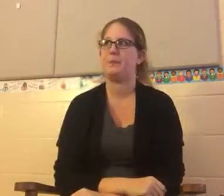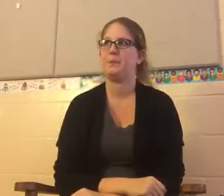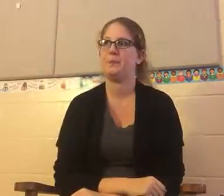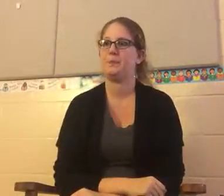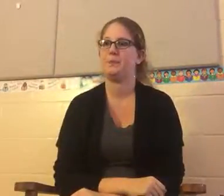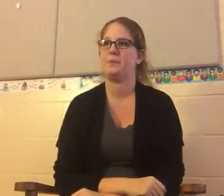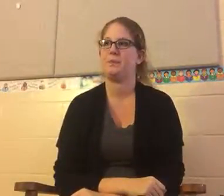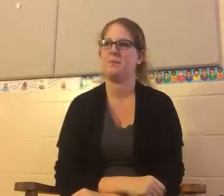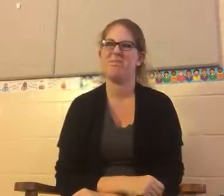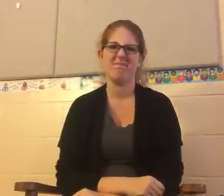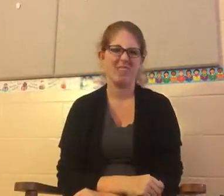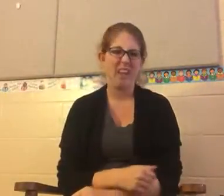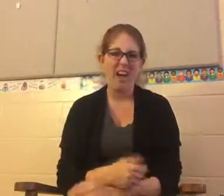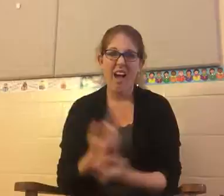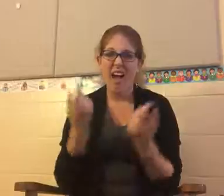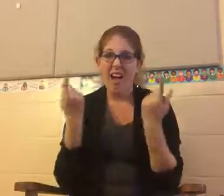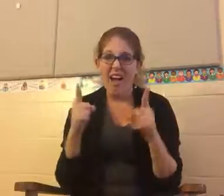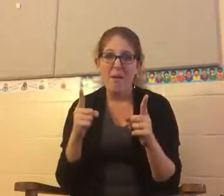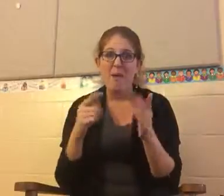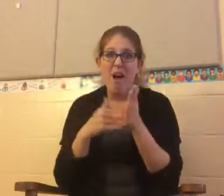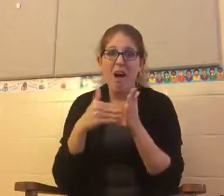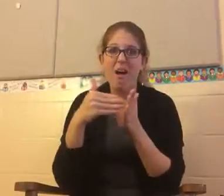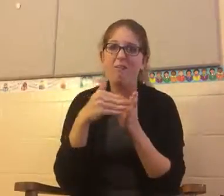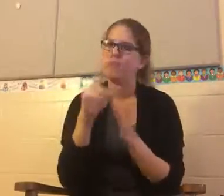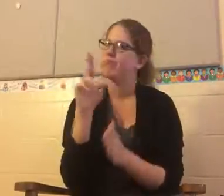But this is rare, meaning it only happens every few years.